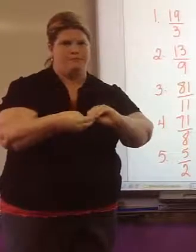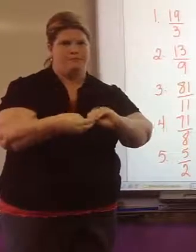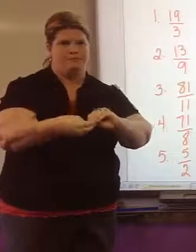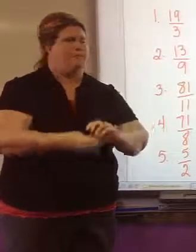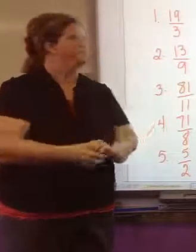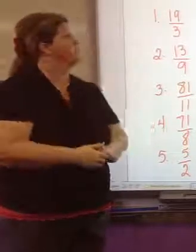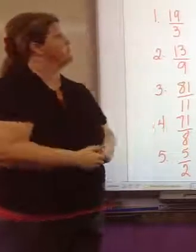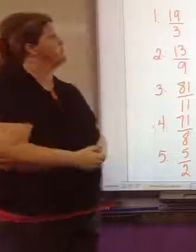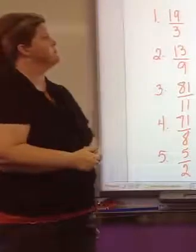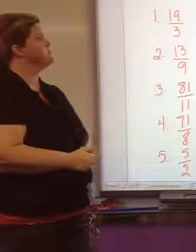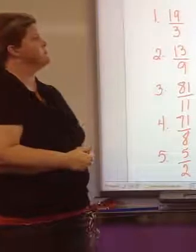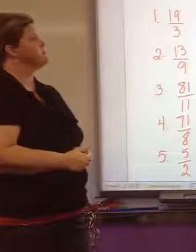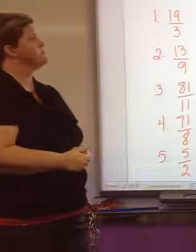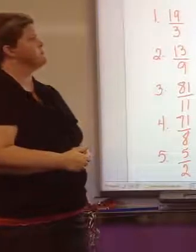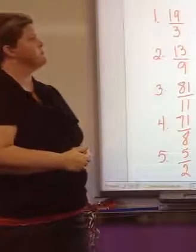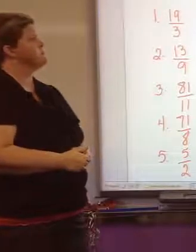to